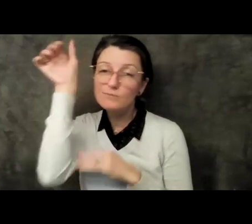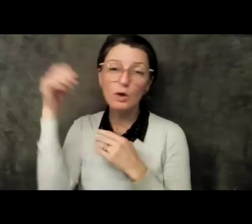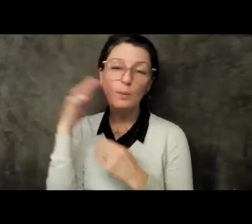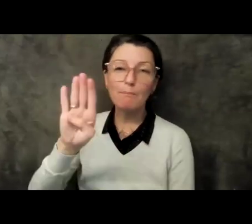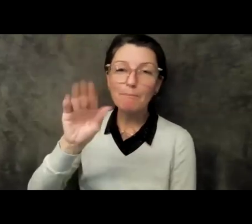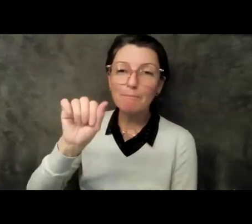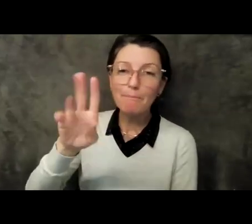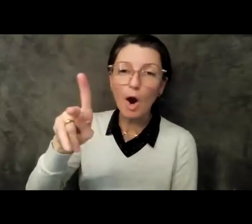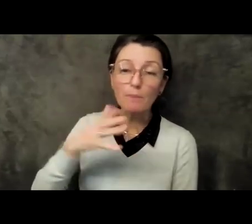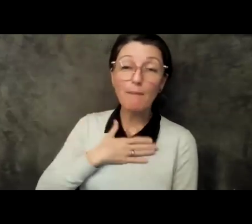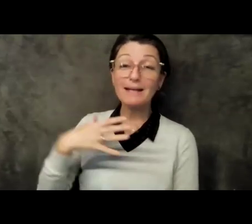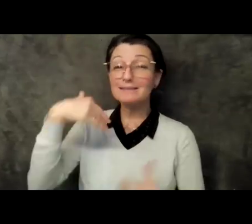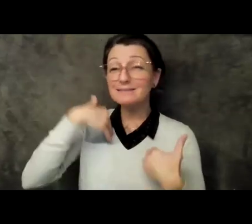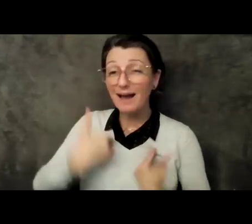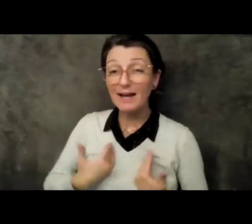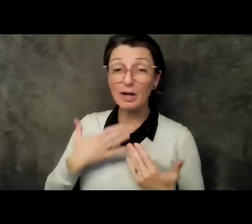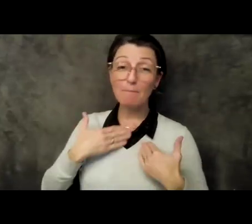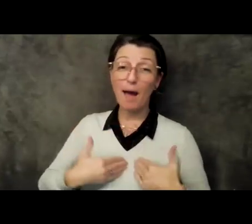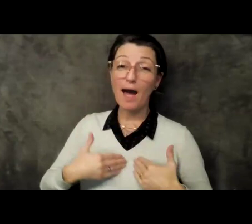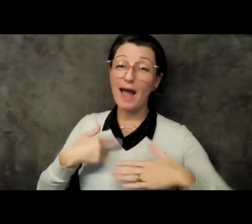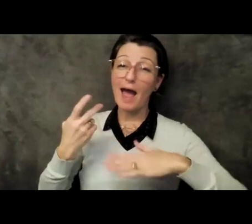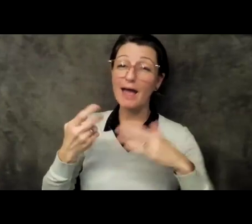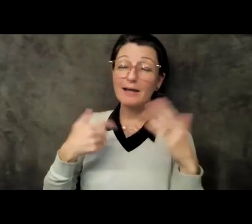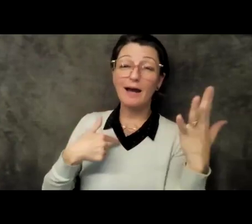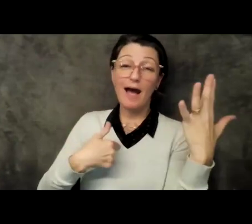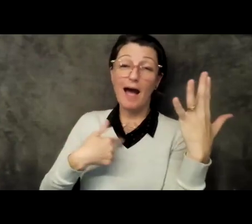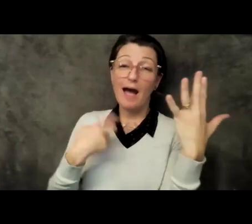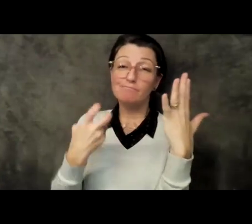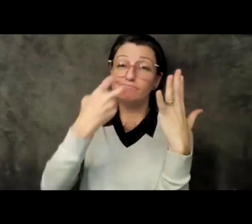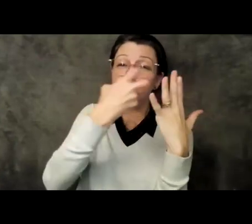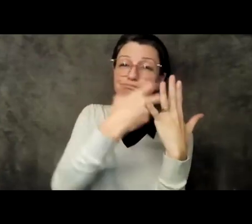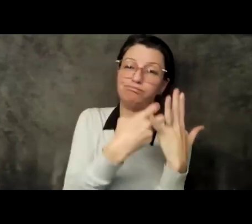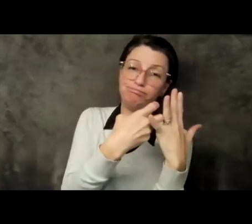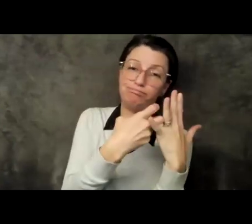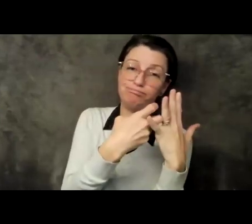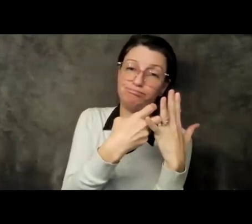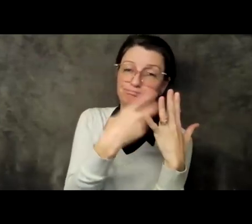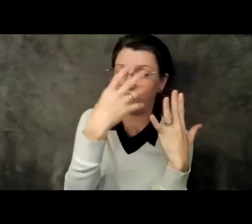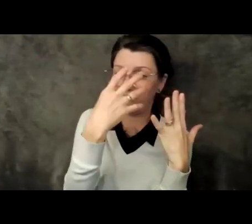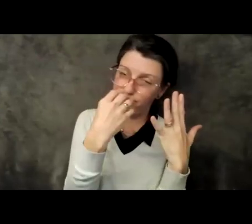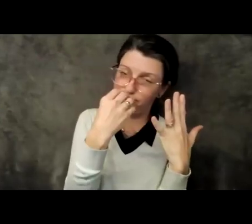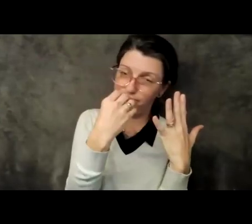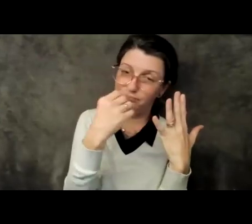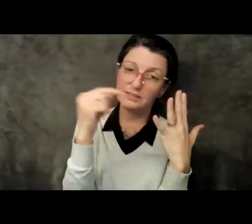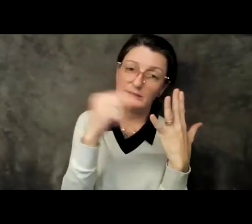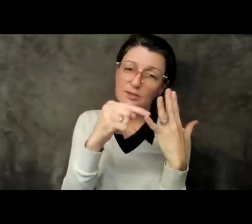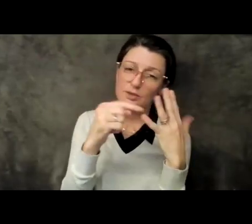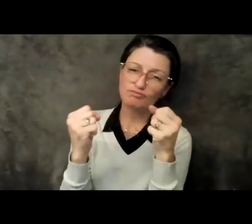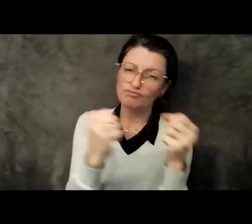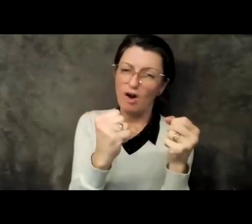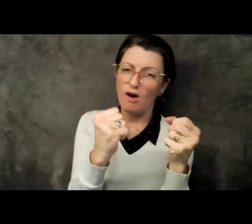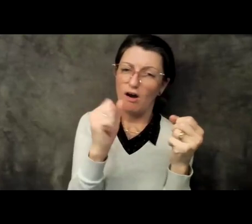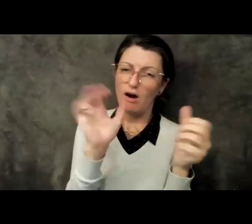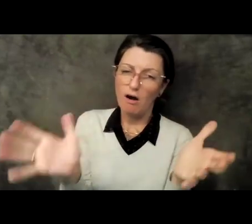arms, and sometimes I would doze, safe and held by strong pine branches,